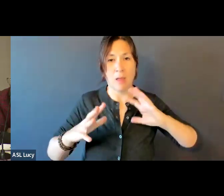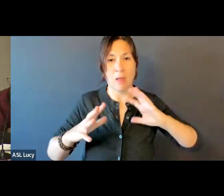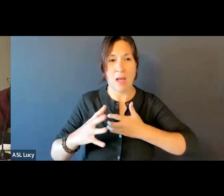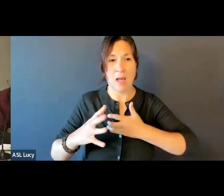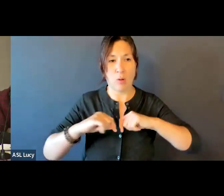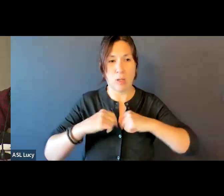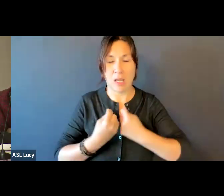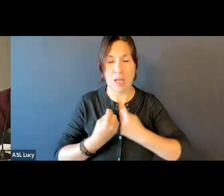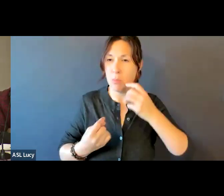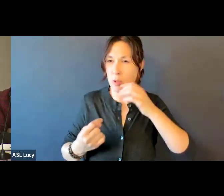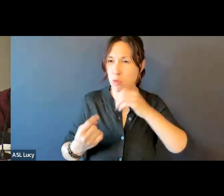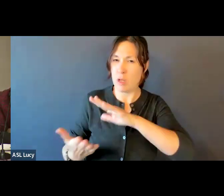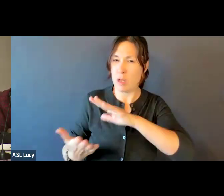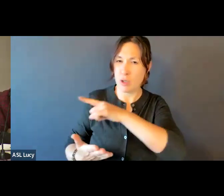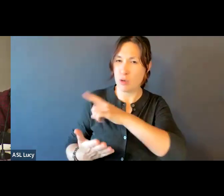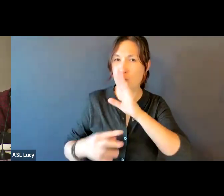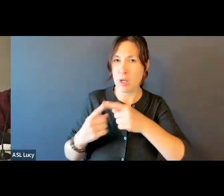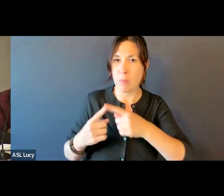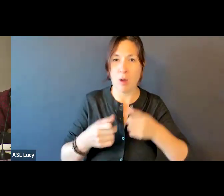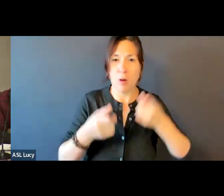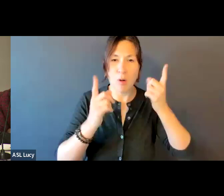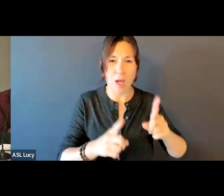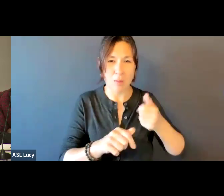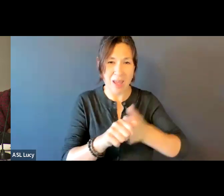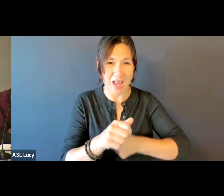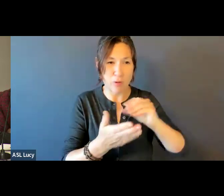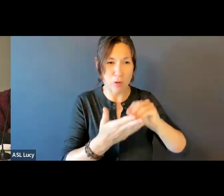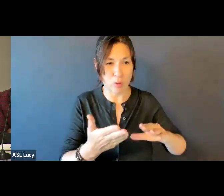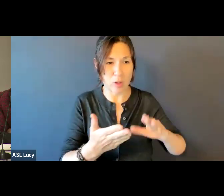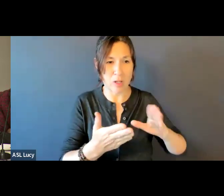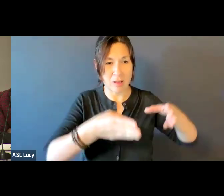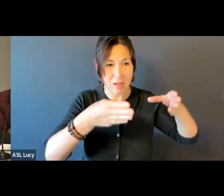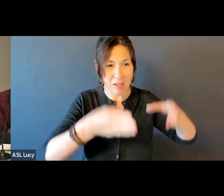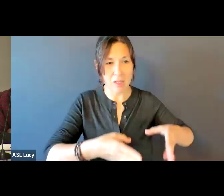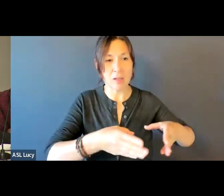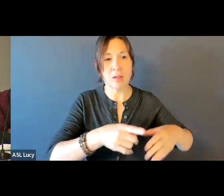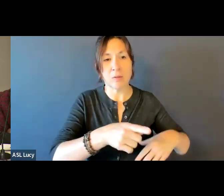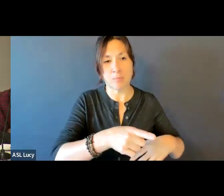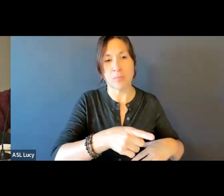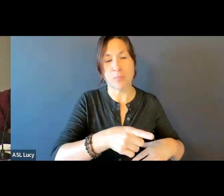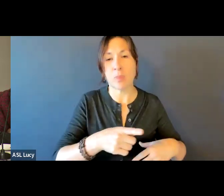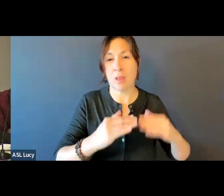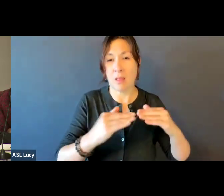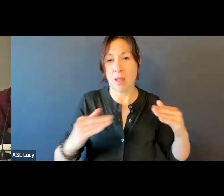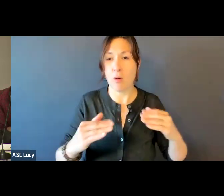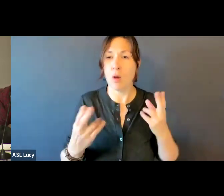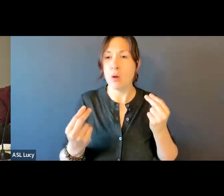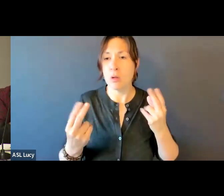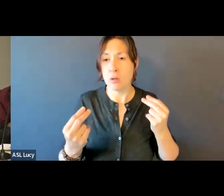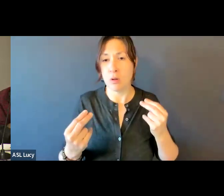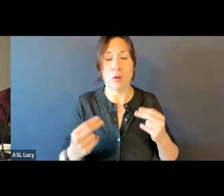at the student level, what are the needs that they have, and how do we look at Acceleration Academy,